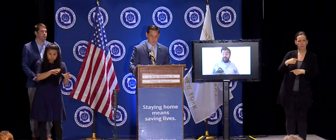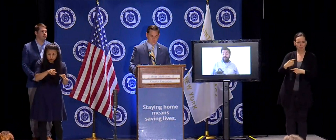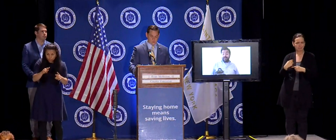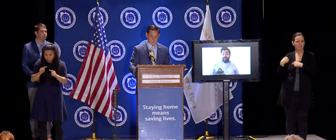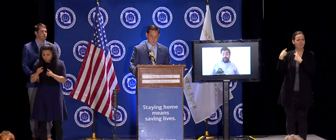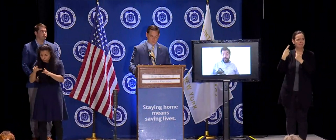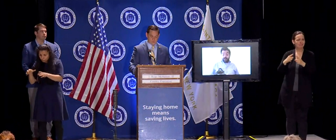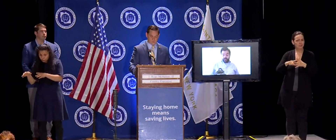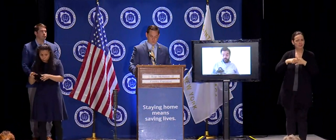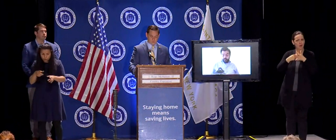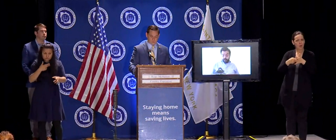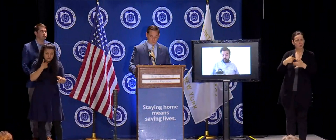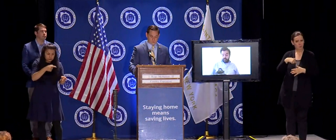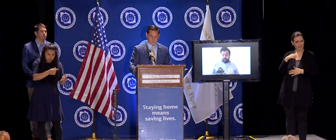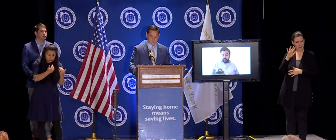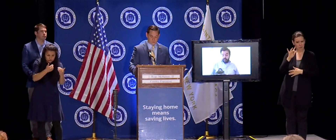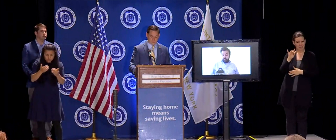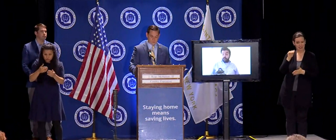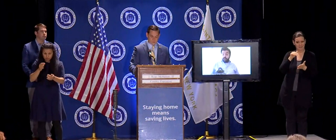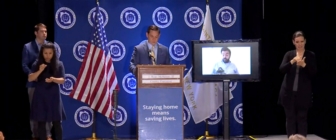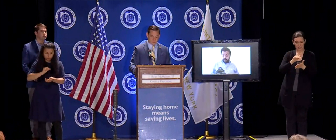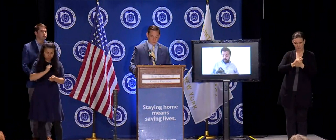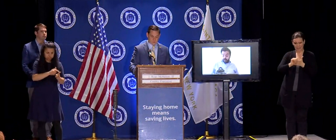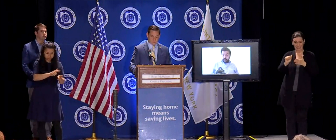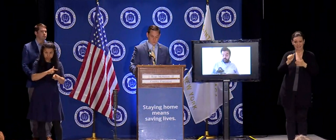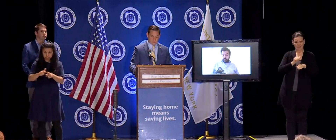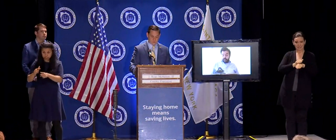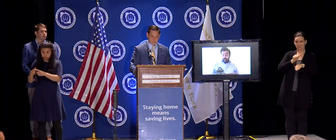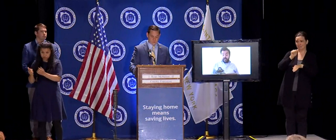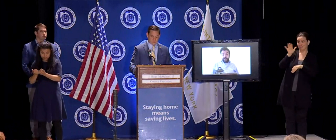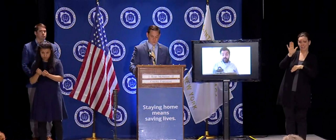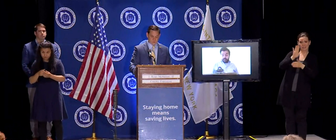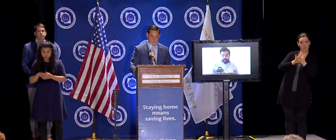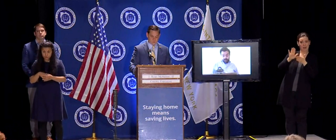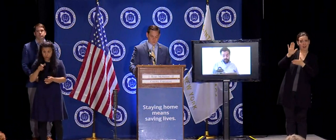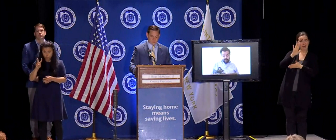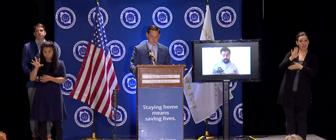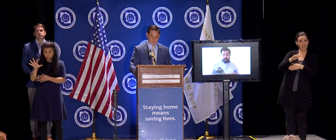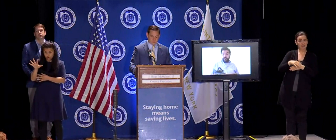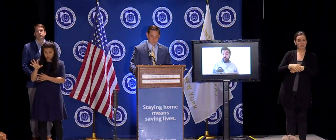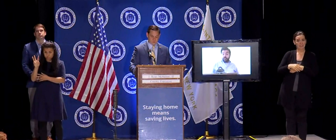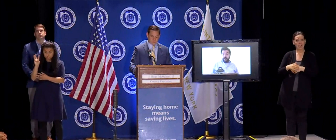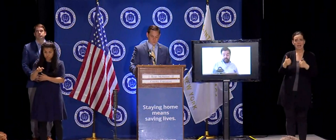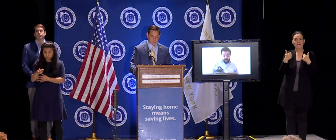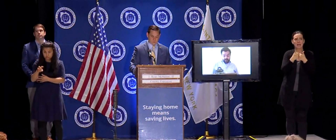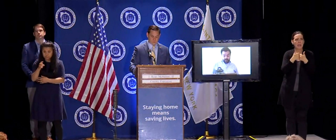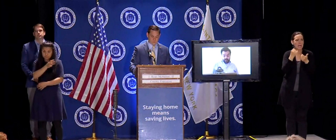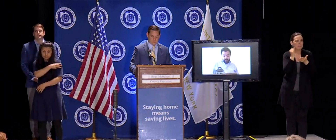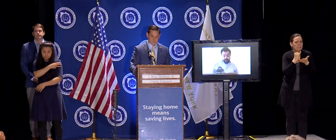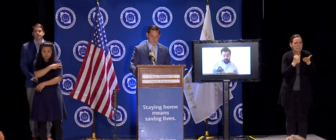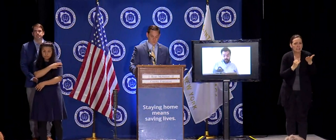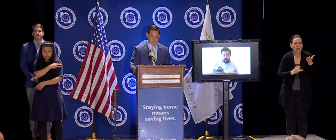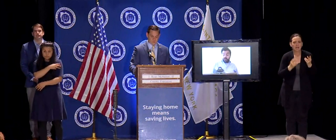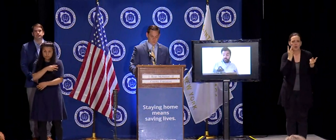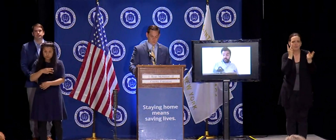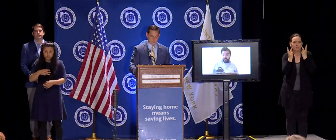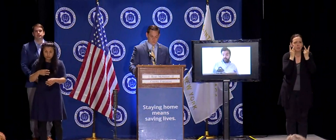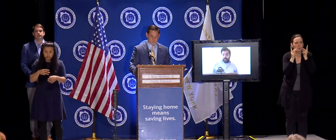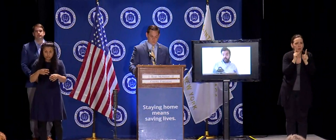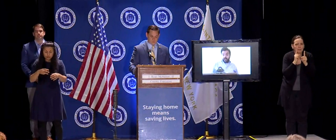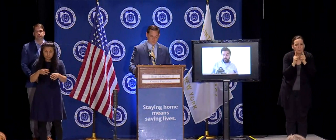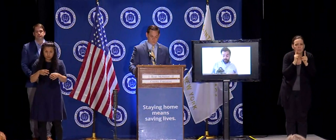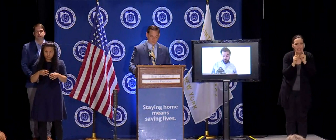than 25,000 employees have pursued degrees in game design and visual communication,